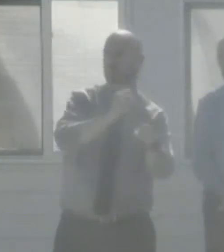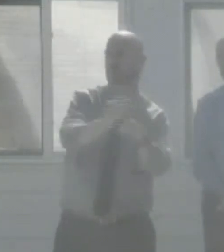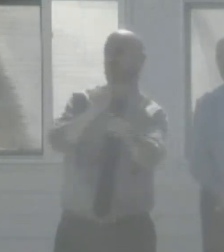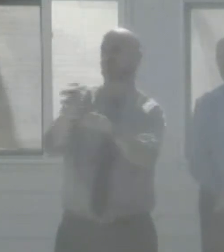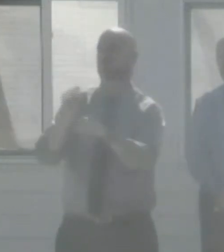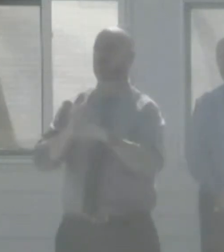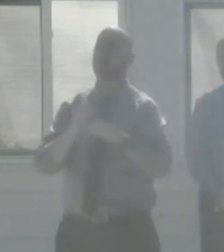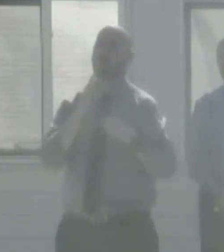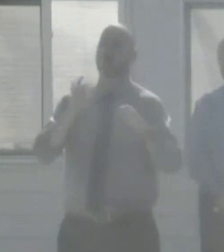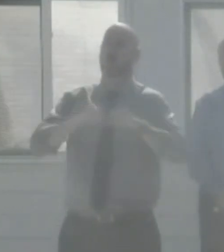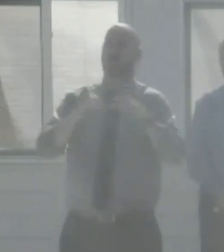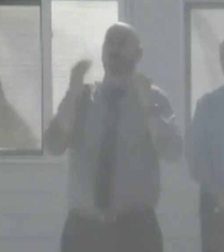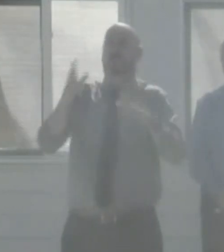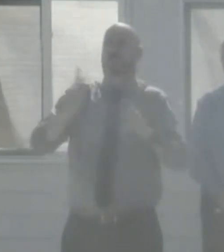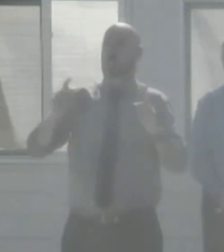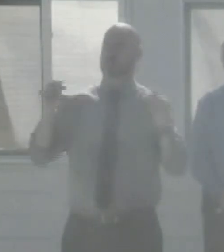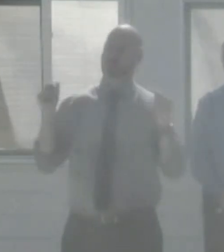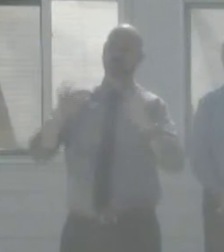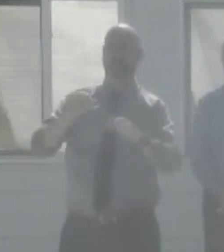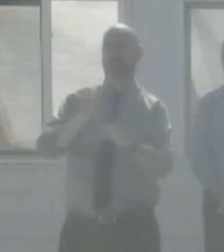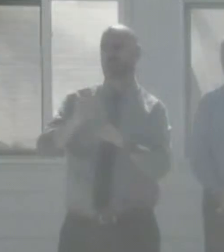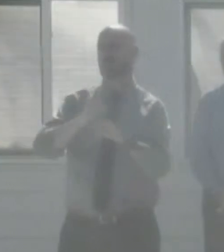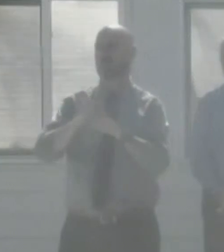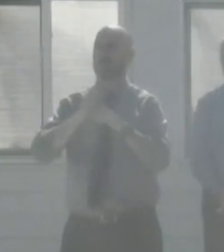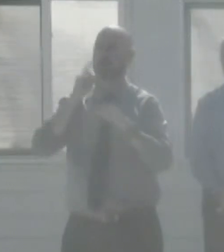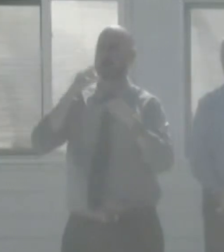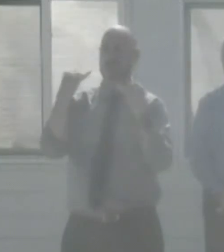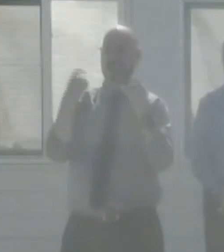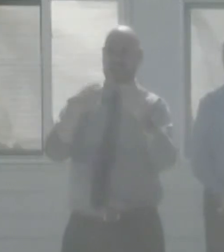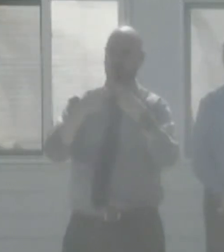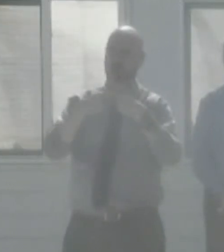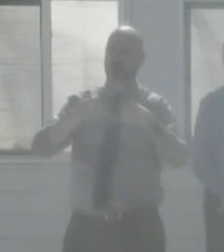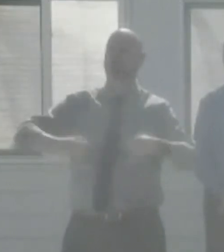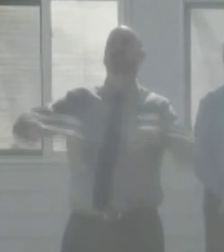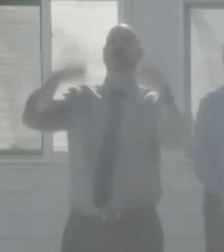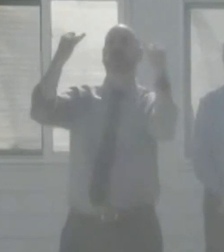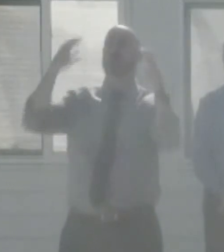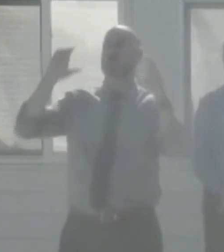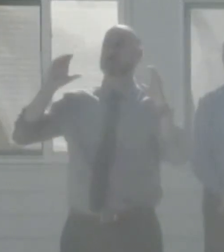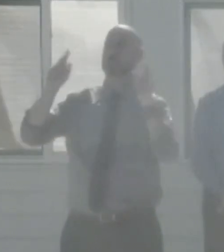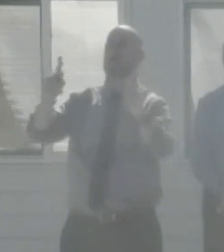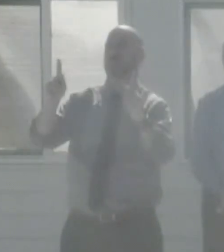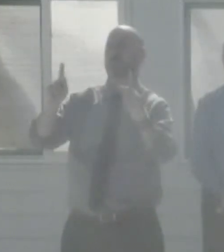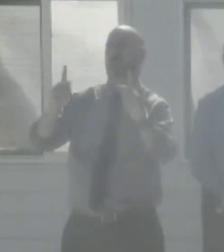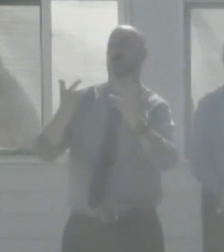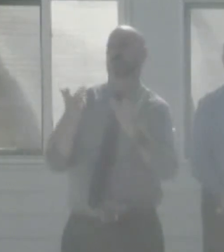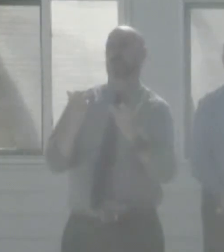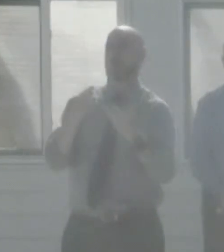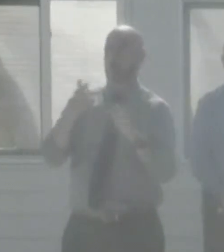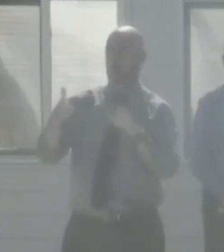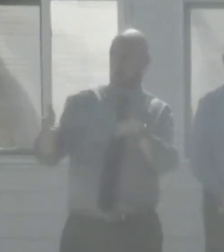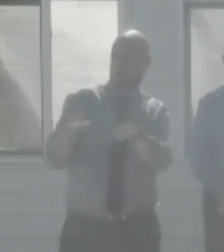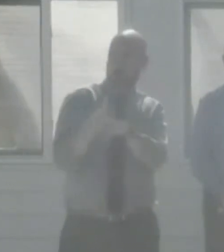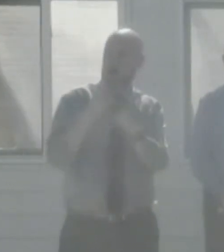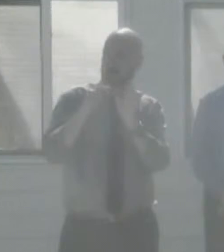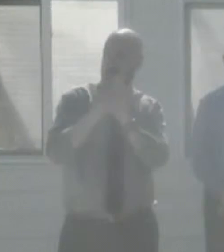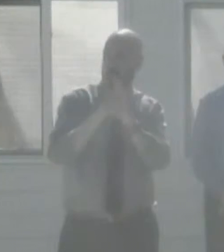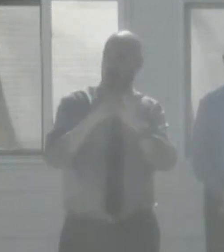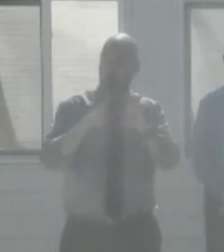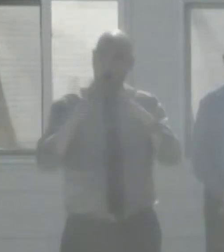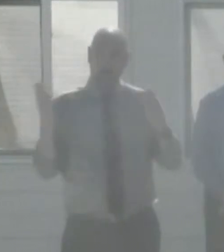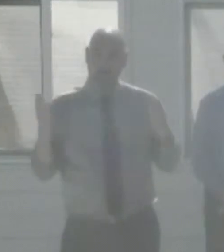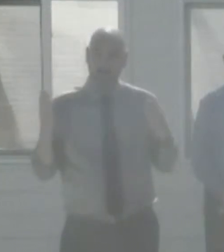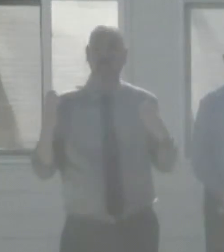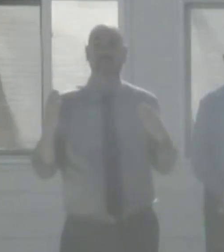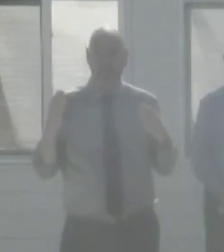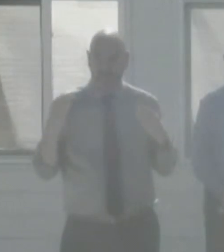very confident on reopening the ports like Tampa to make sure that fuel is continuing to flow. We have a lot